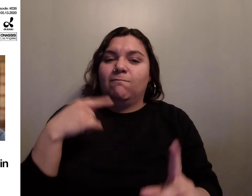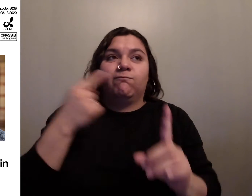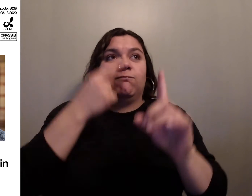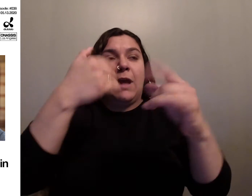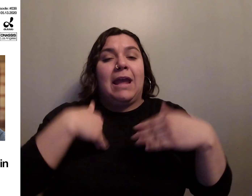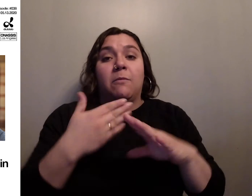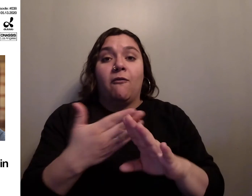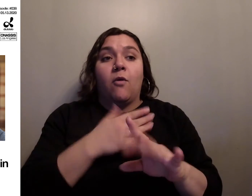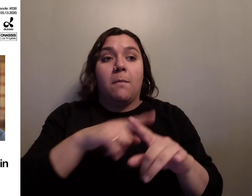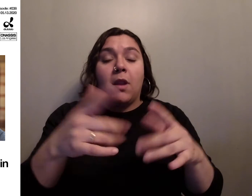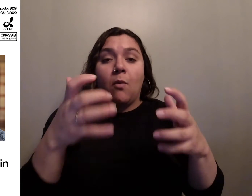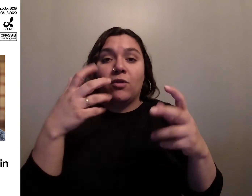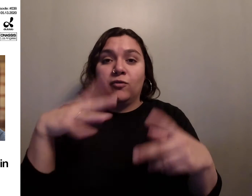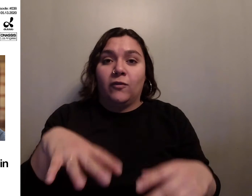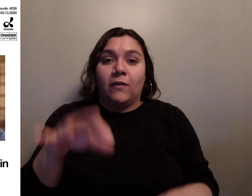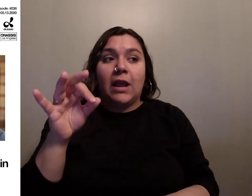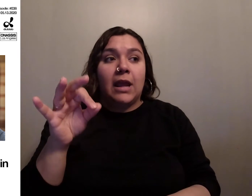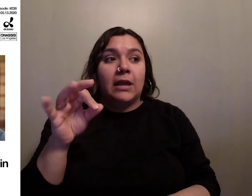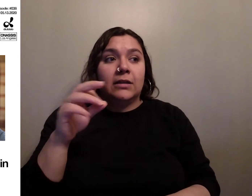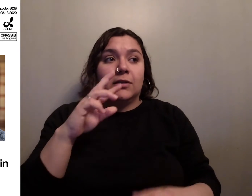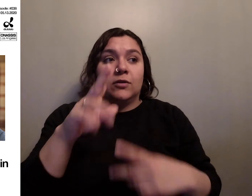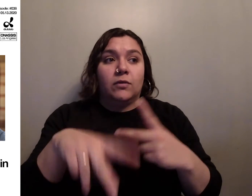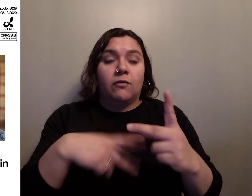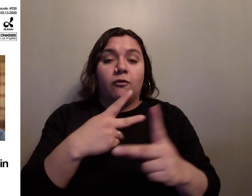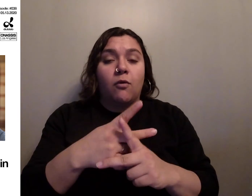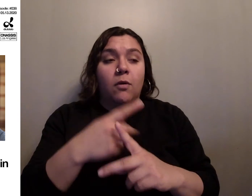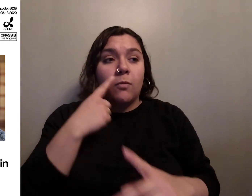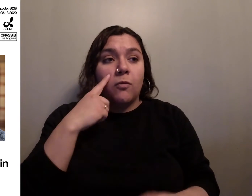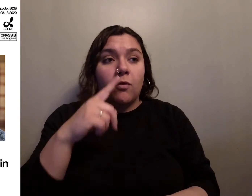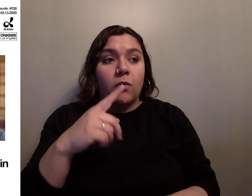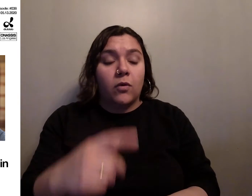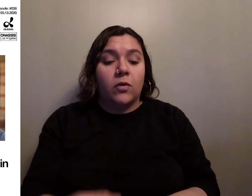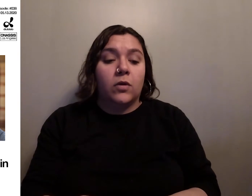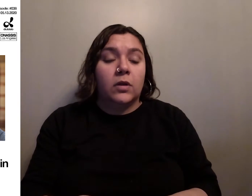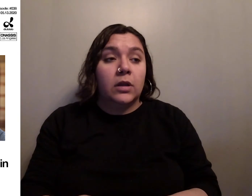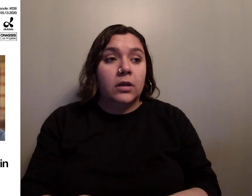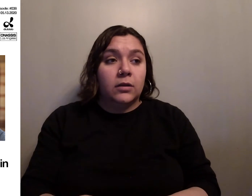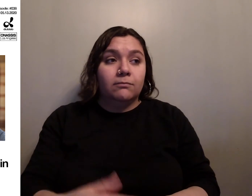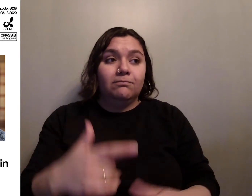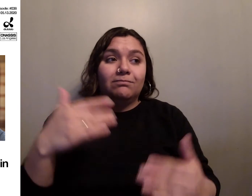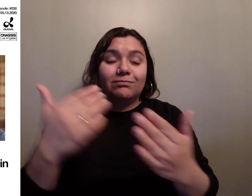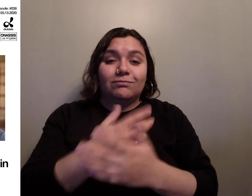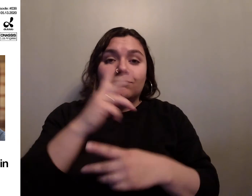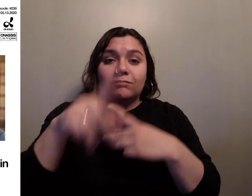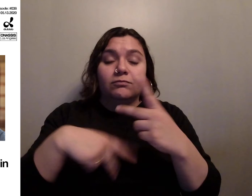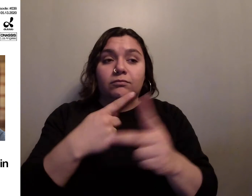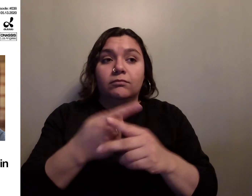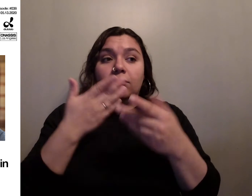of an ambition that I held before, but I want to find the form